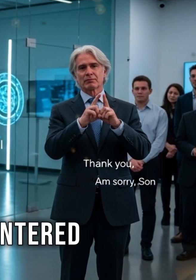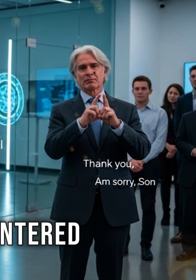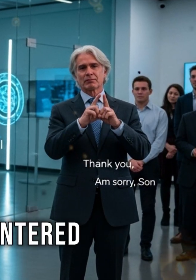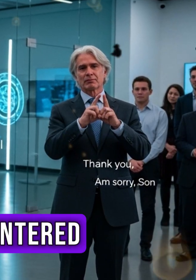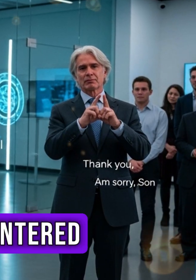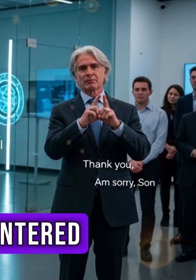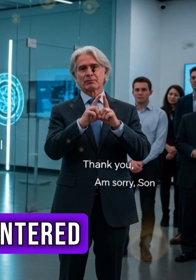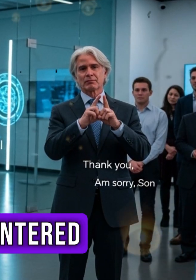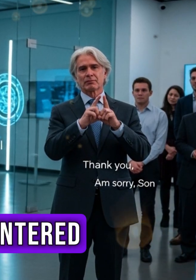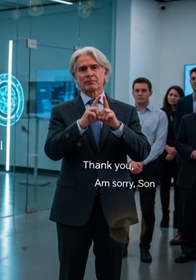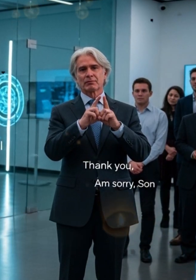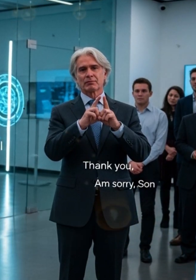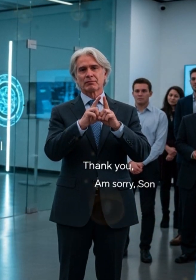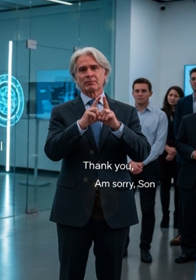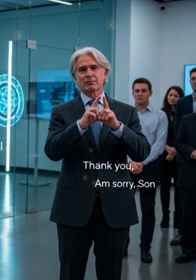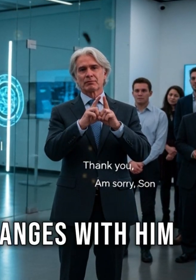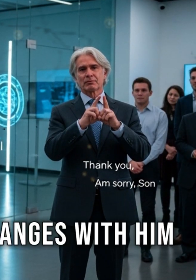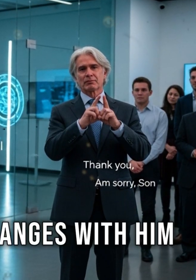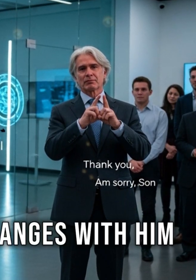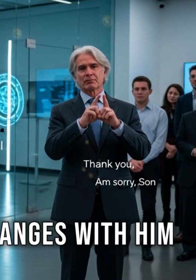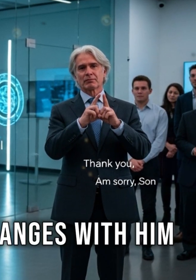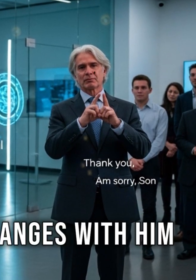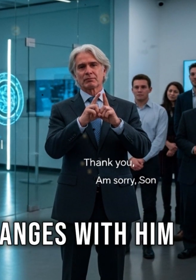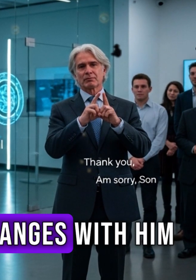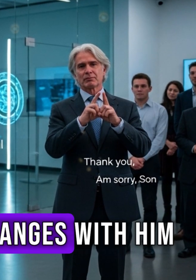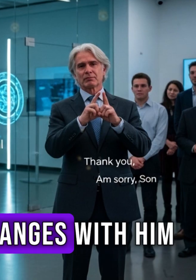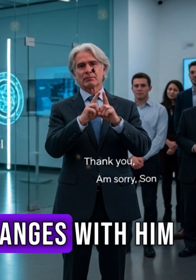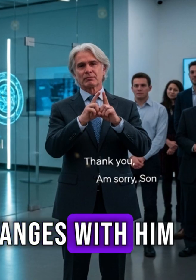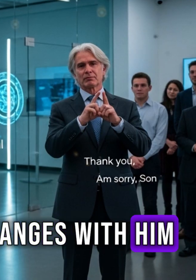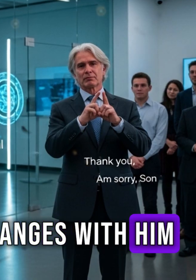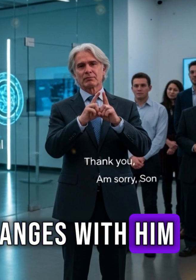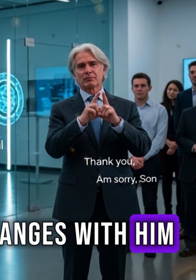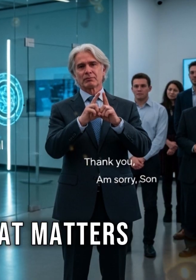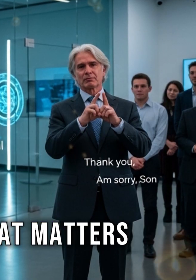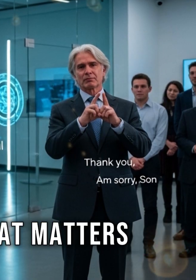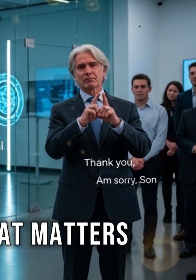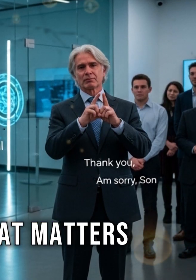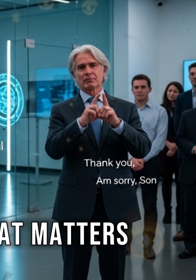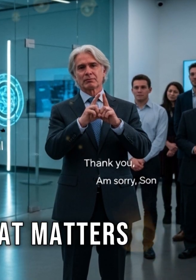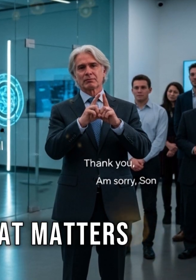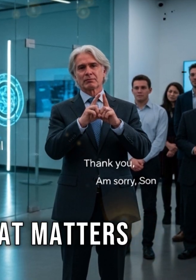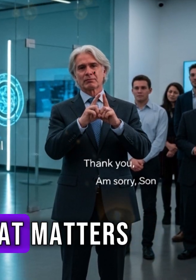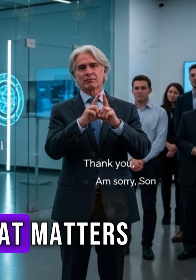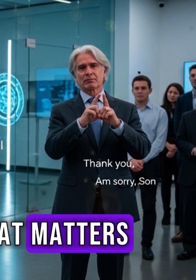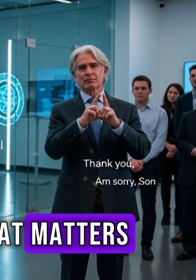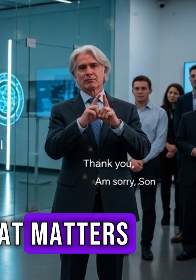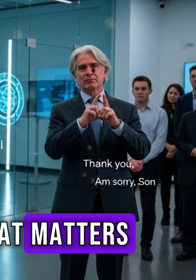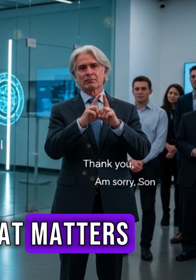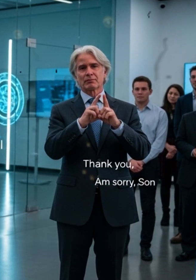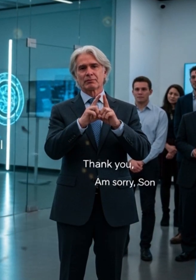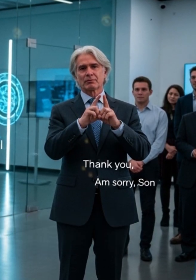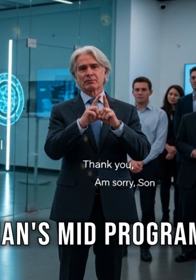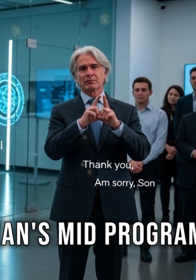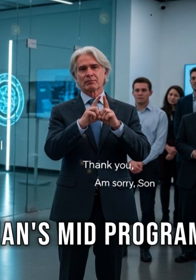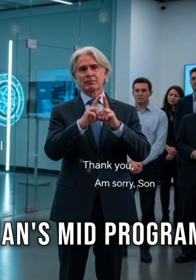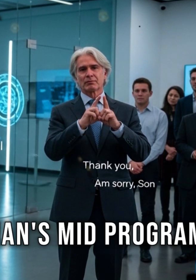Julian countered. Even if nothing changes with him, you saw me. That matters. 2 weeks